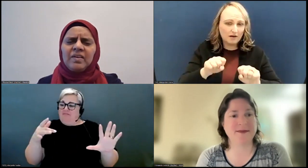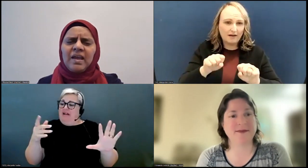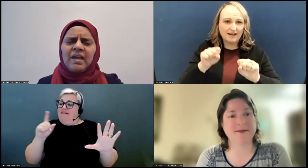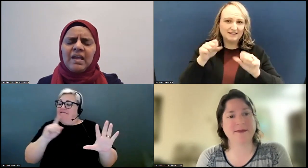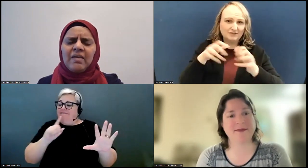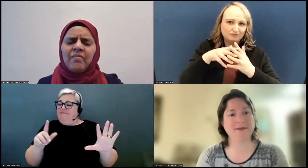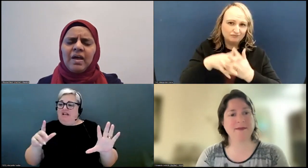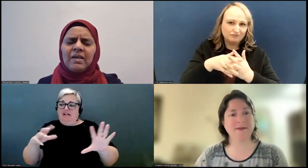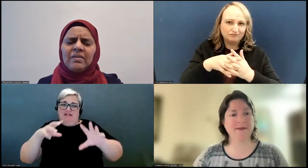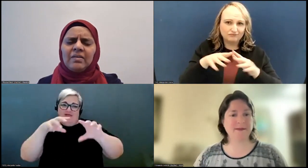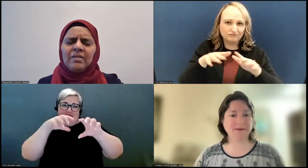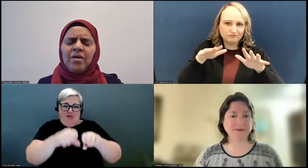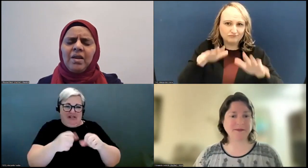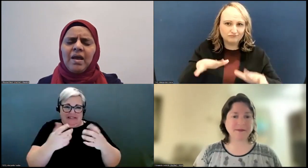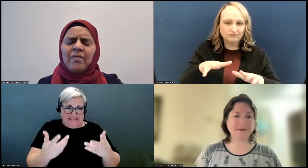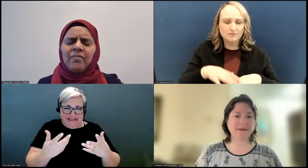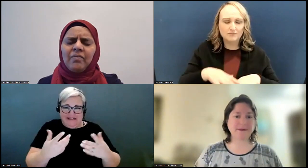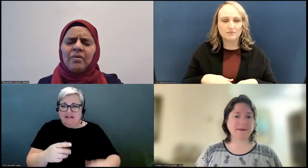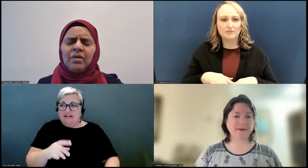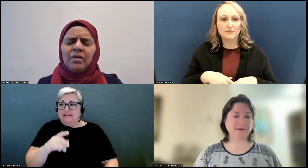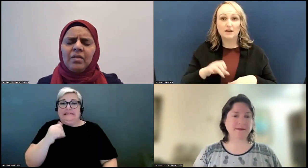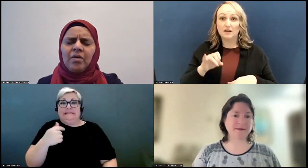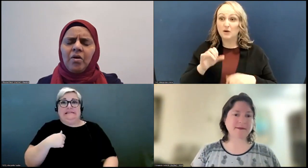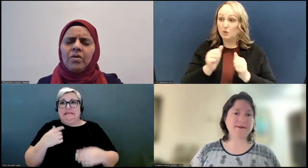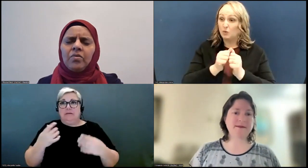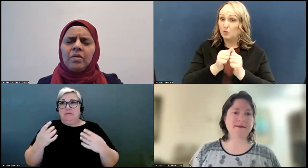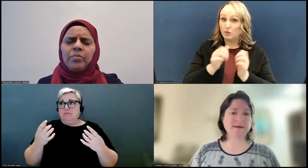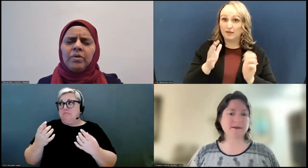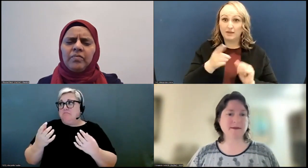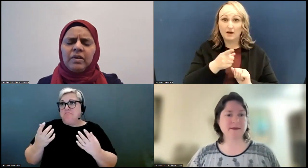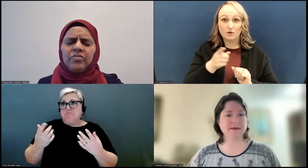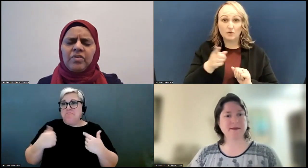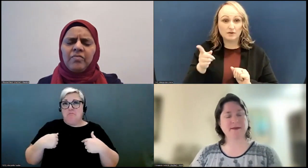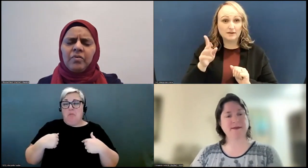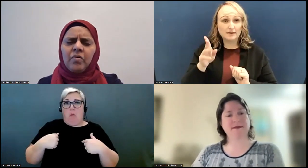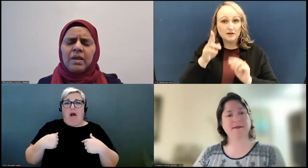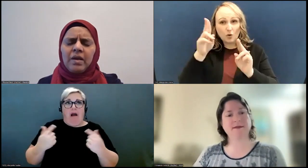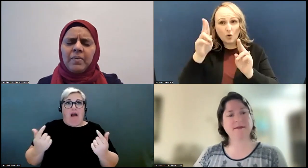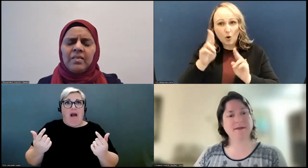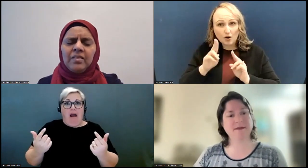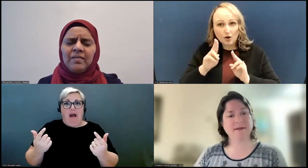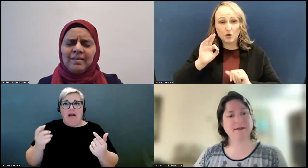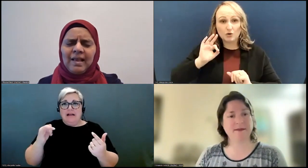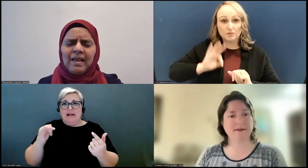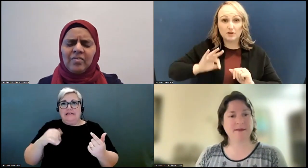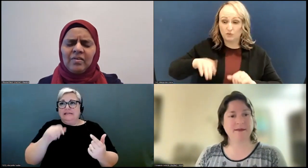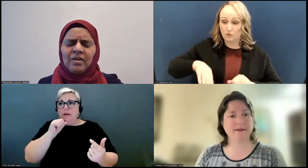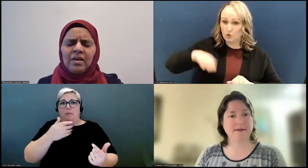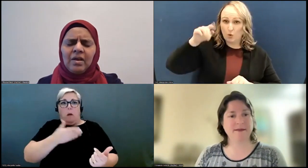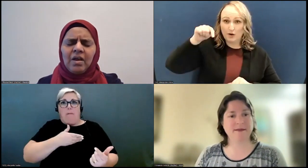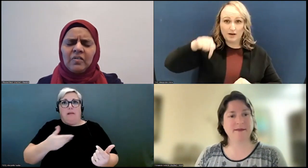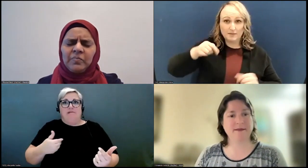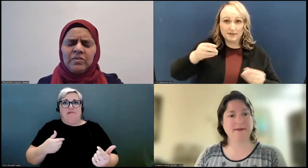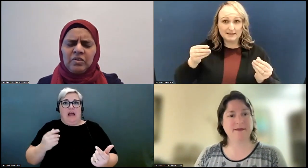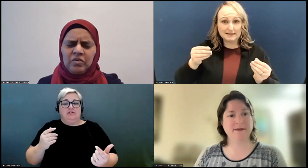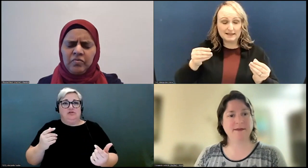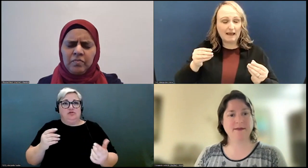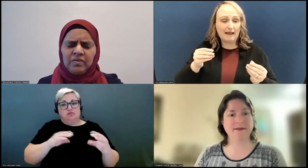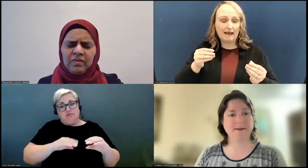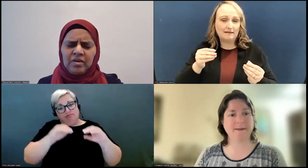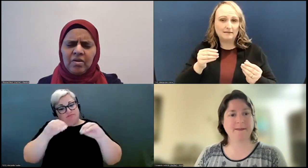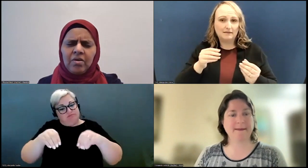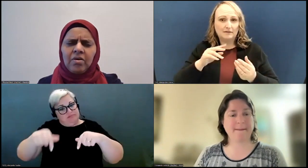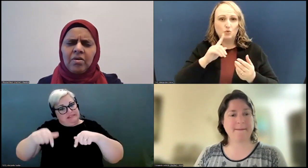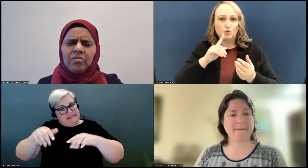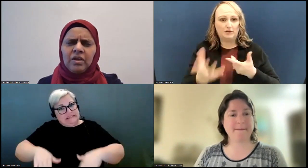am today if I did not have the honor and privilege of growing up in this land. I speak to you